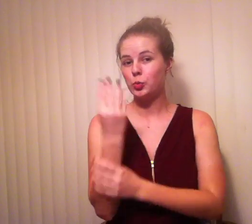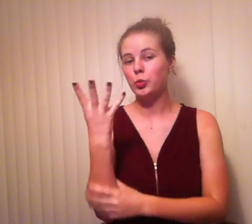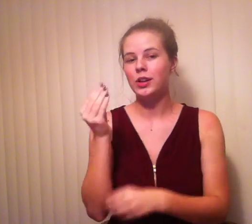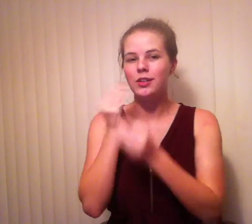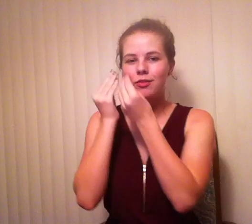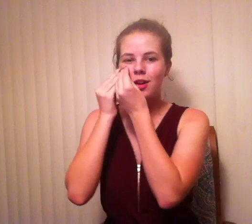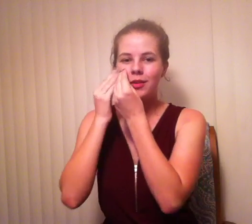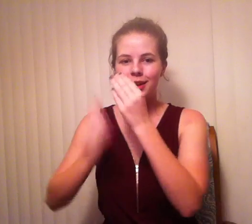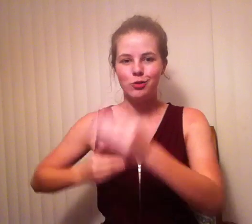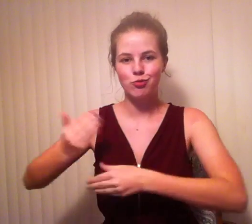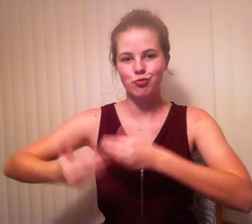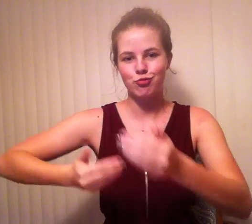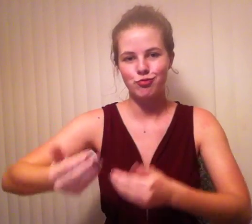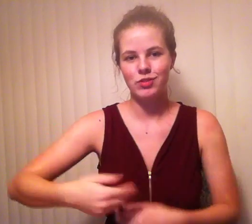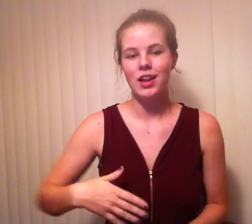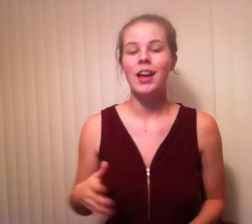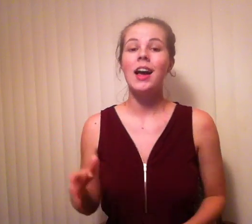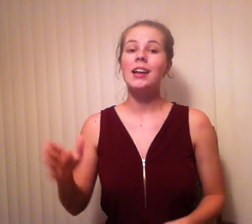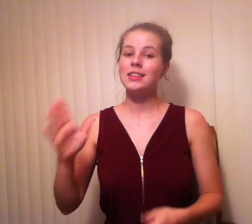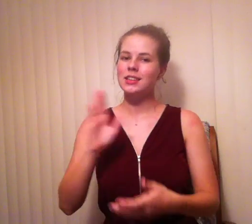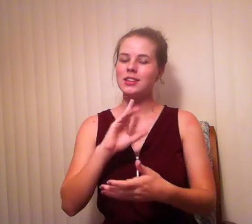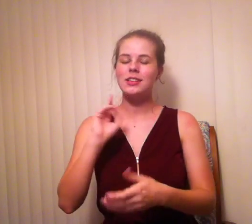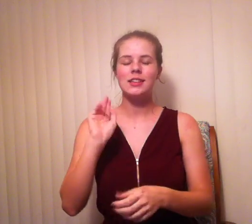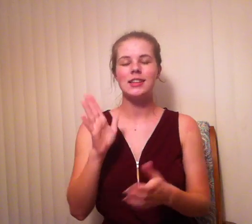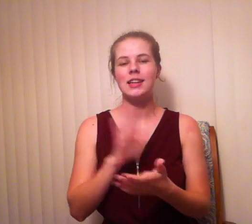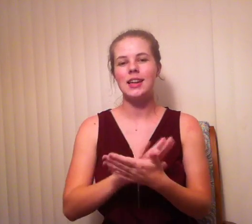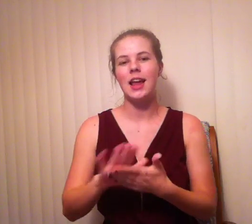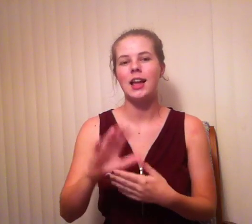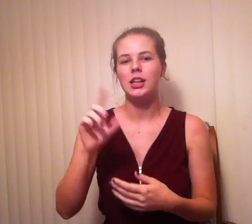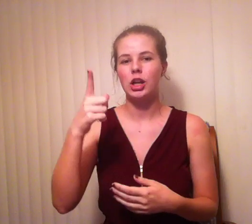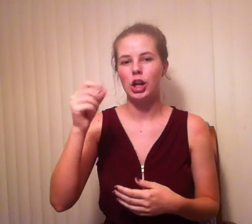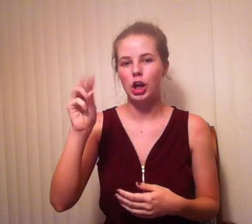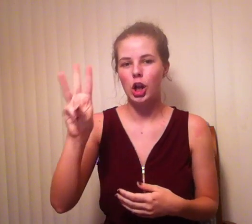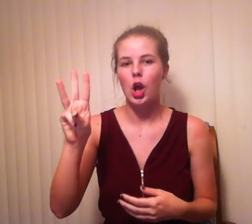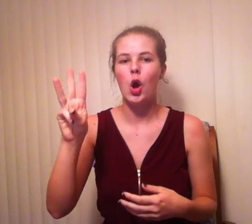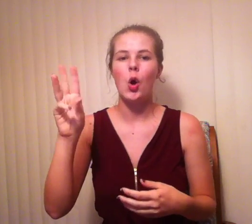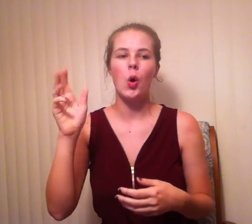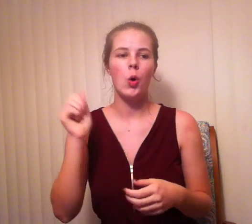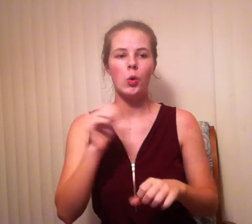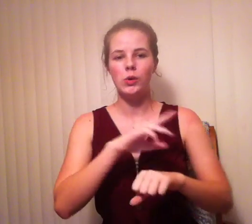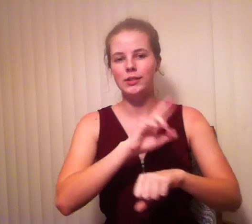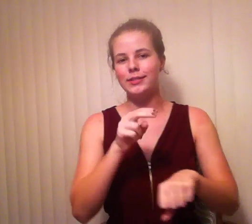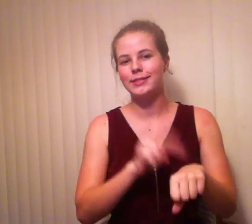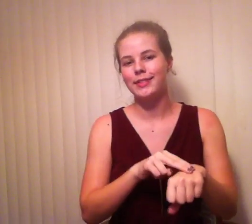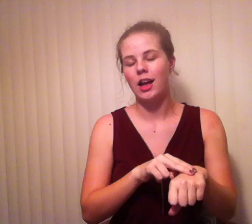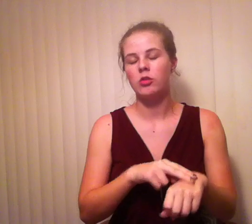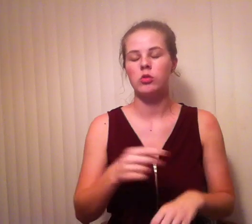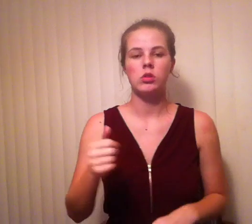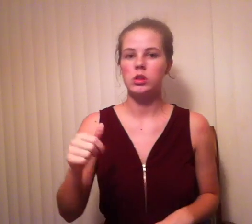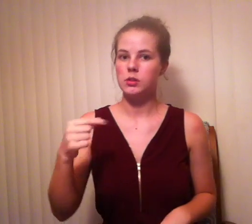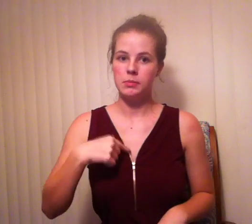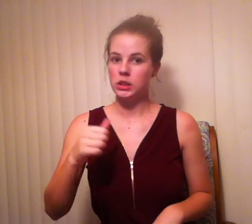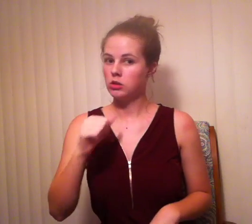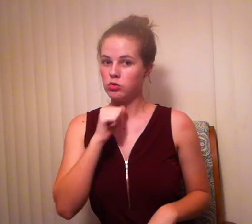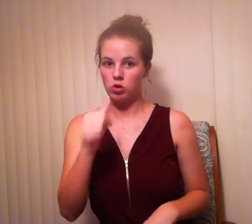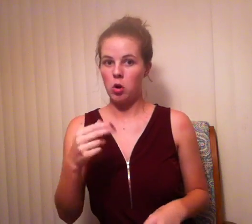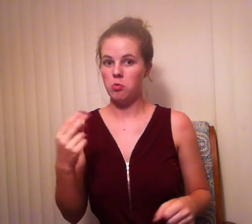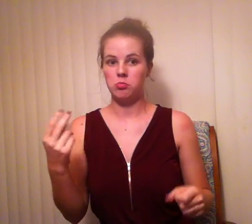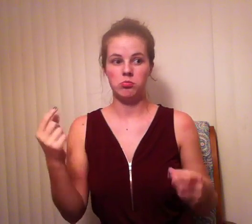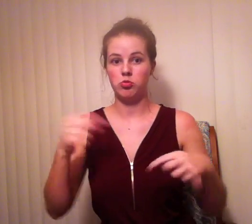It is very natural looking. I use a ton of products. It's definitely not what I do every single day, but it's something that I really enjoy doing when I want to